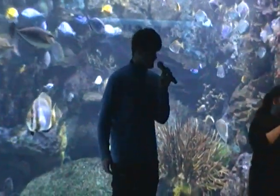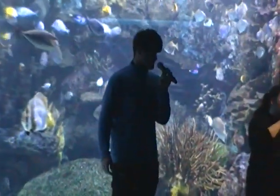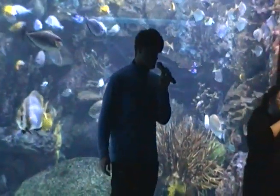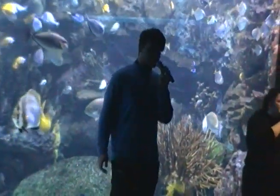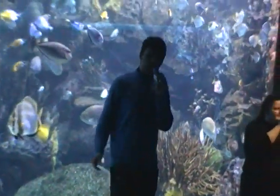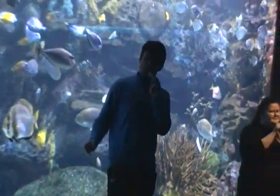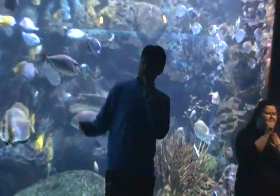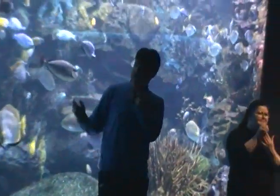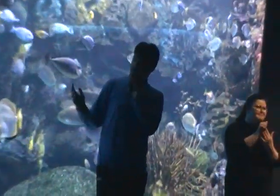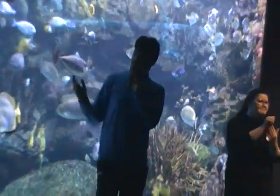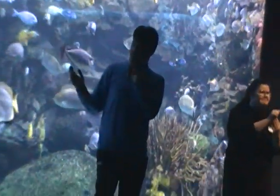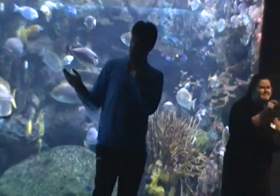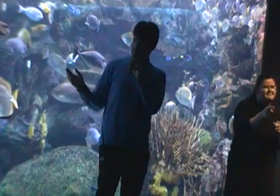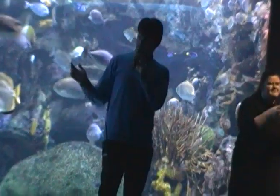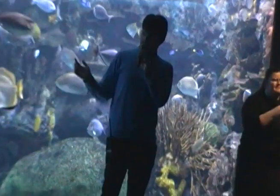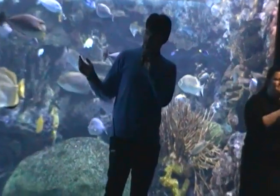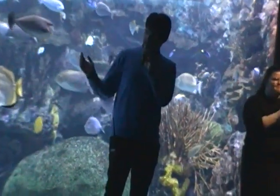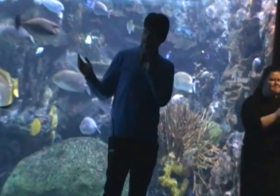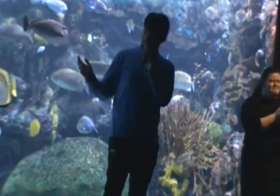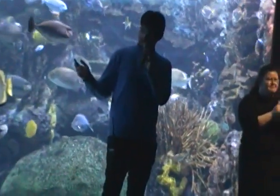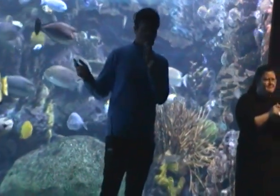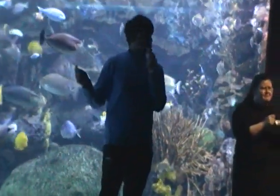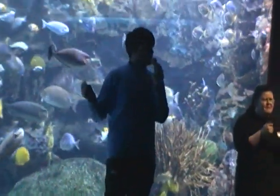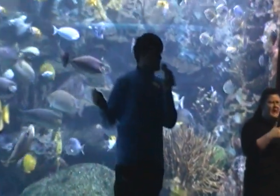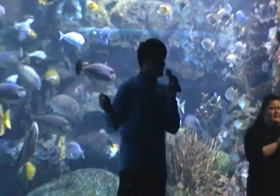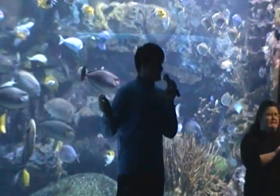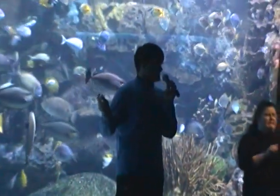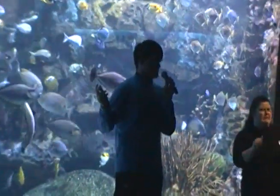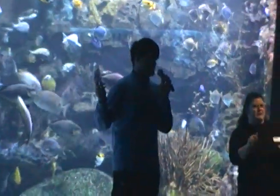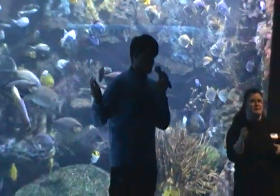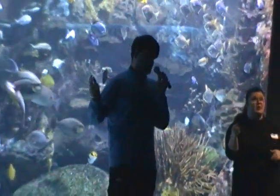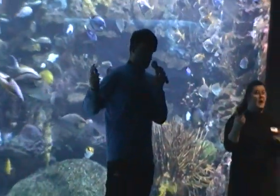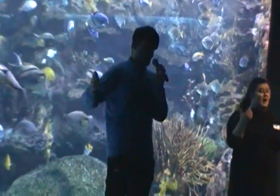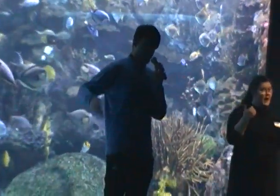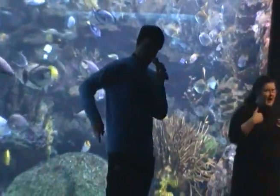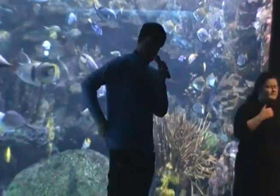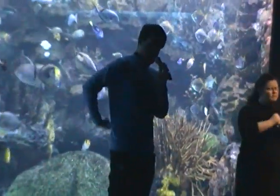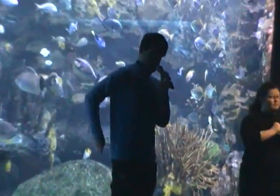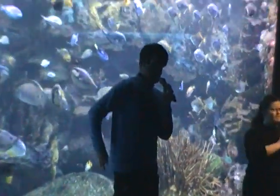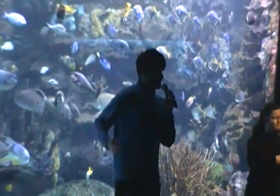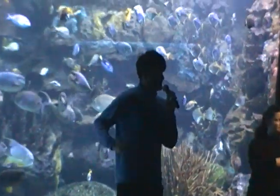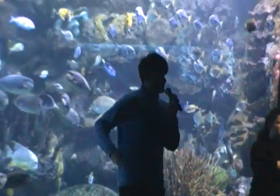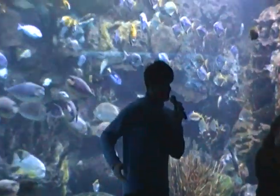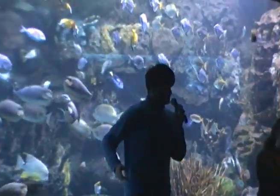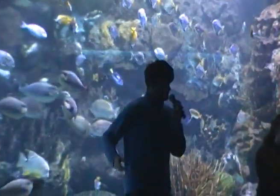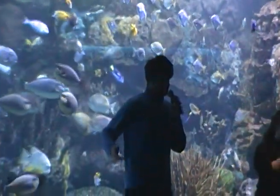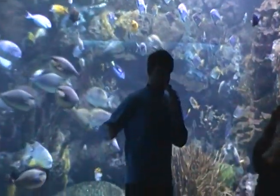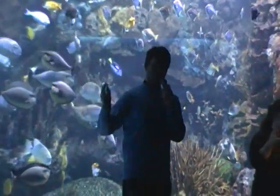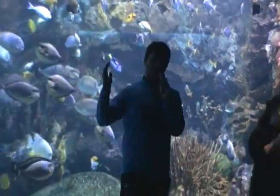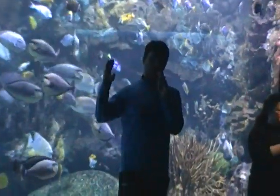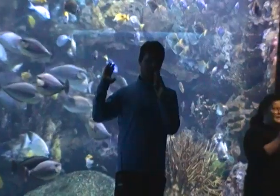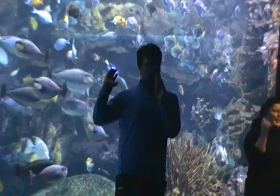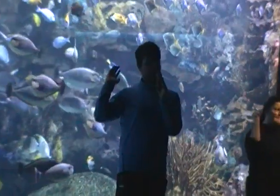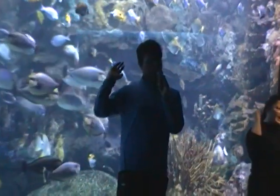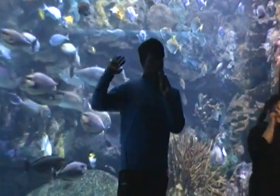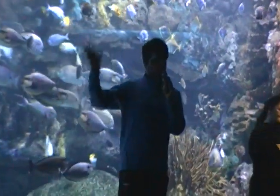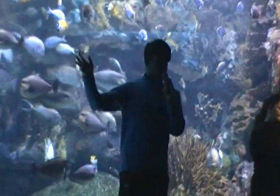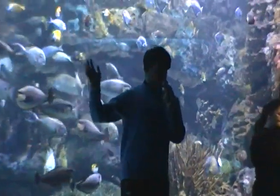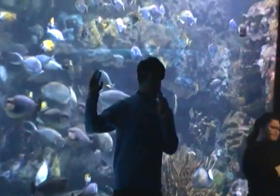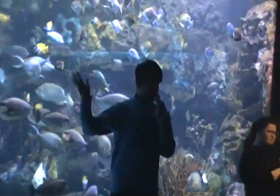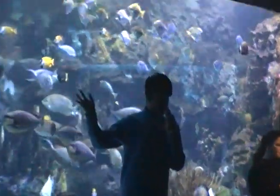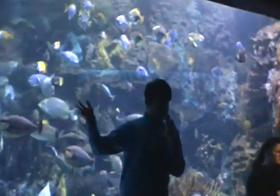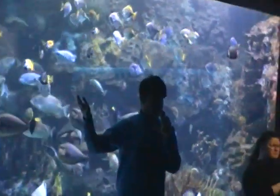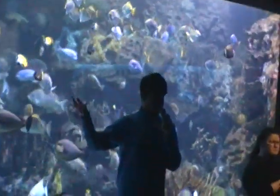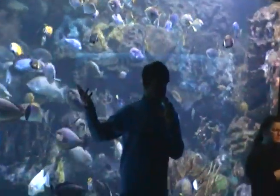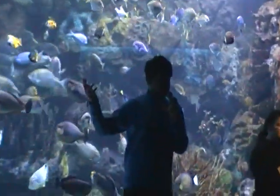Unlike rabbits, though, they do have a defense mechanism. They have these really sharp spikes on their back. We call that the dorsal fin. They can actually